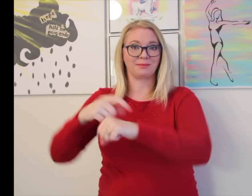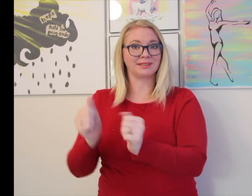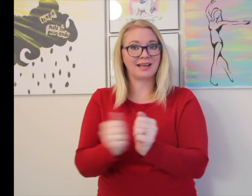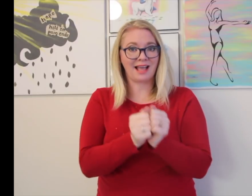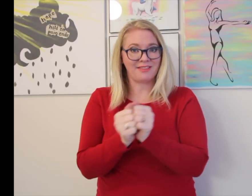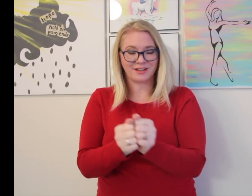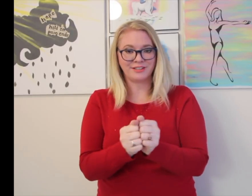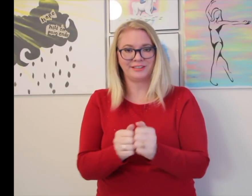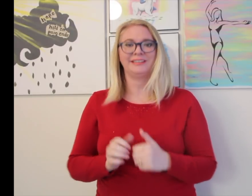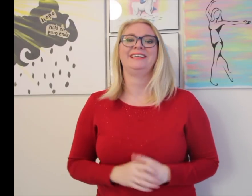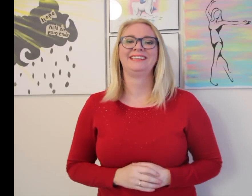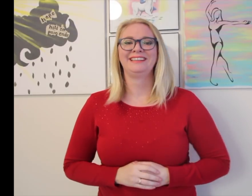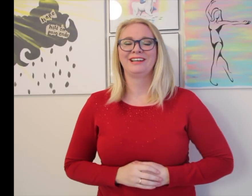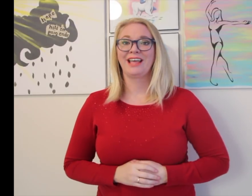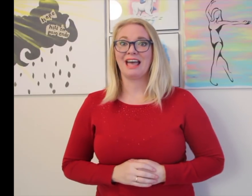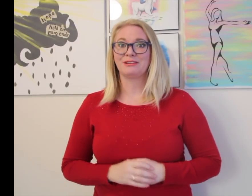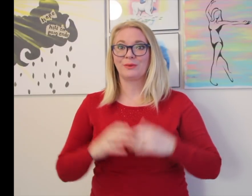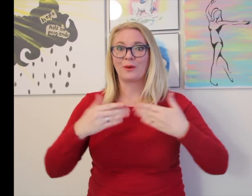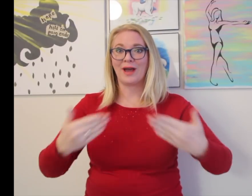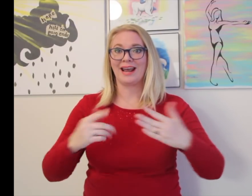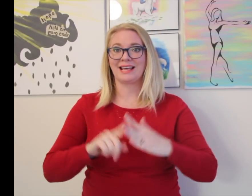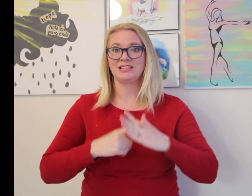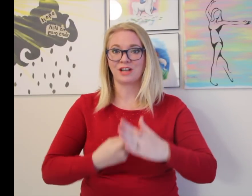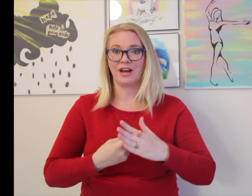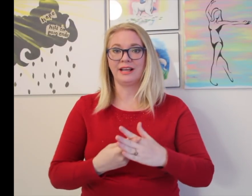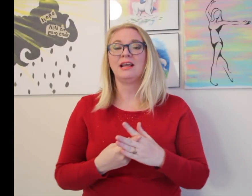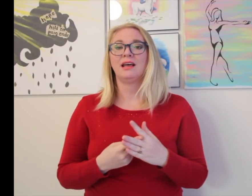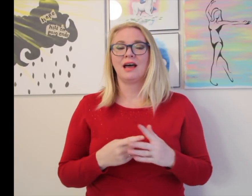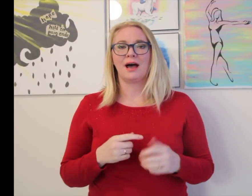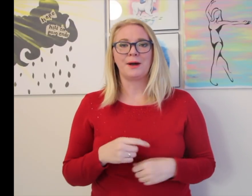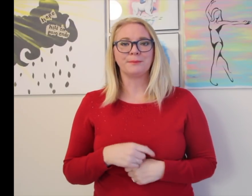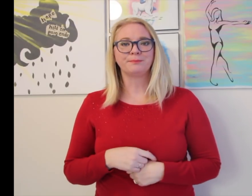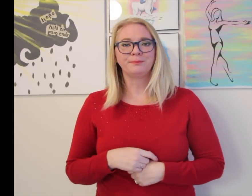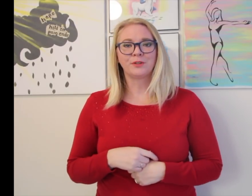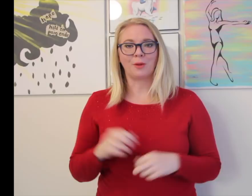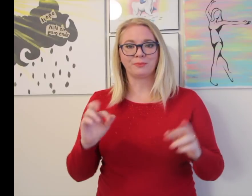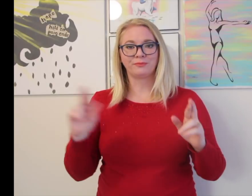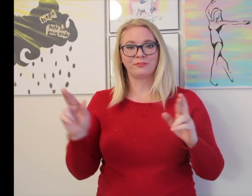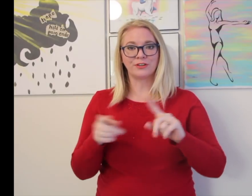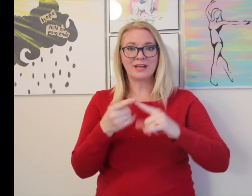timing together. Okay, so we'll go ahead and get started. So first line,